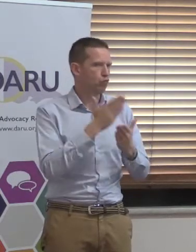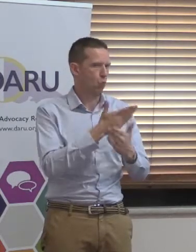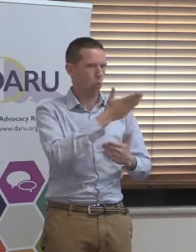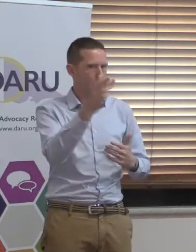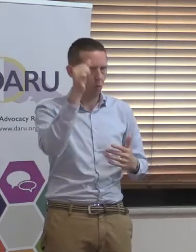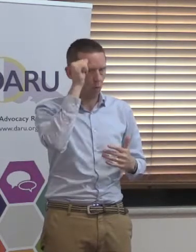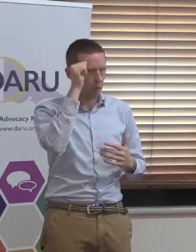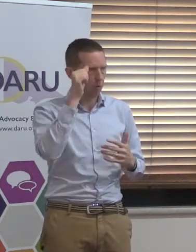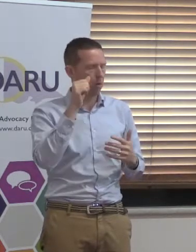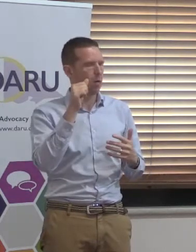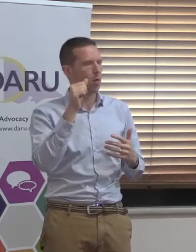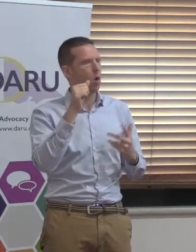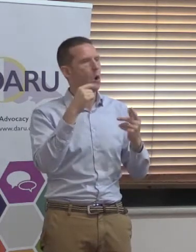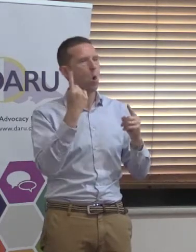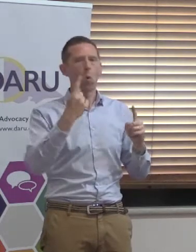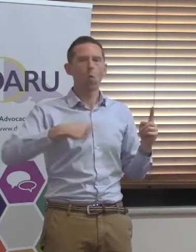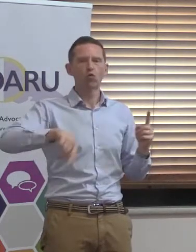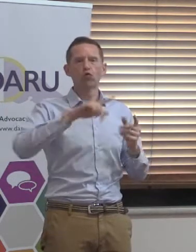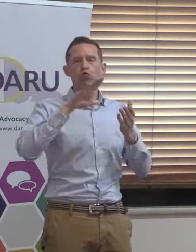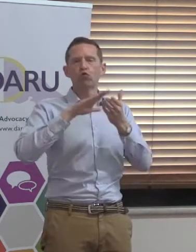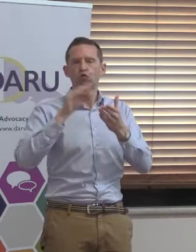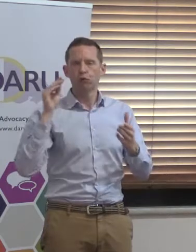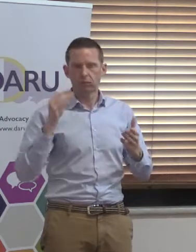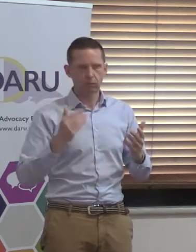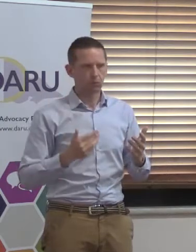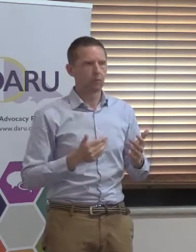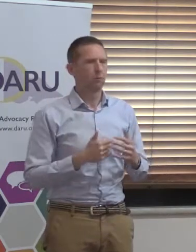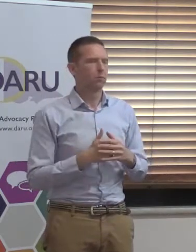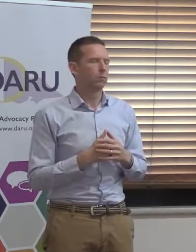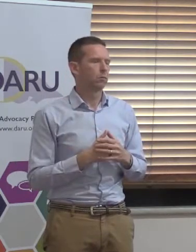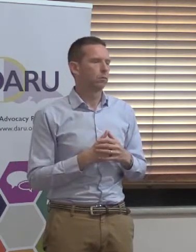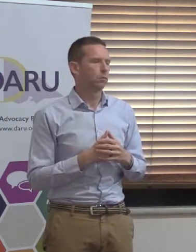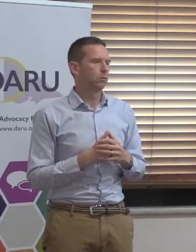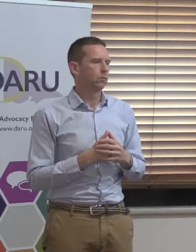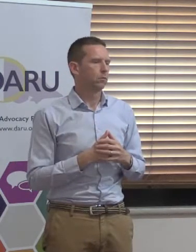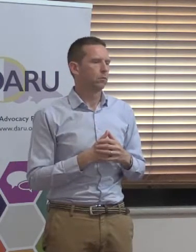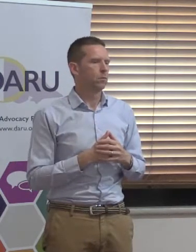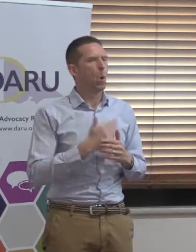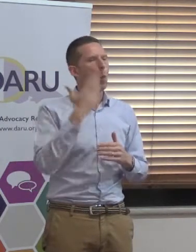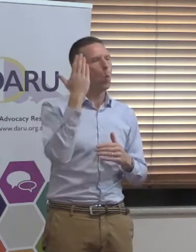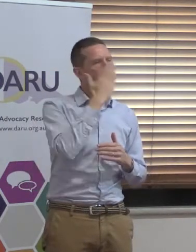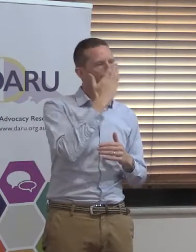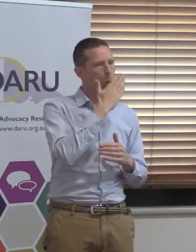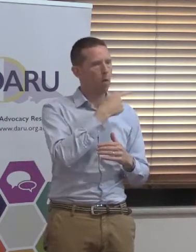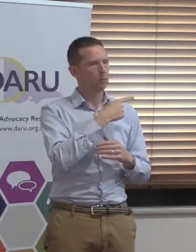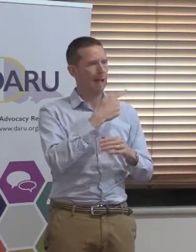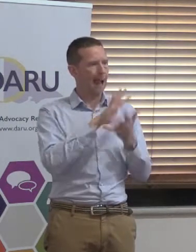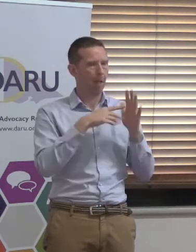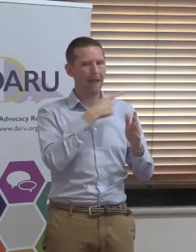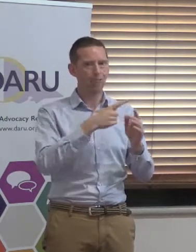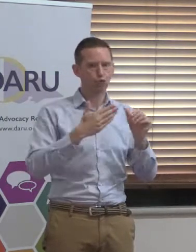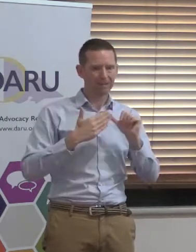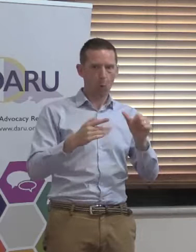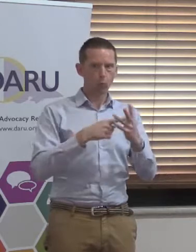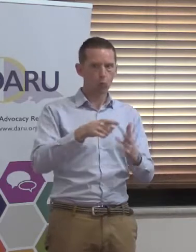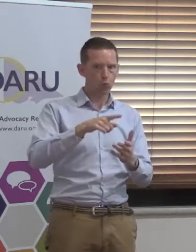students or schools responding to students' behaviour